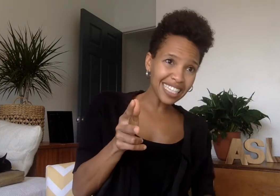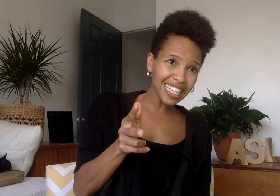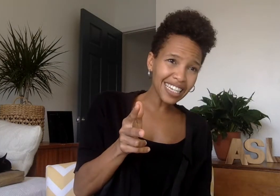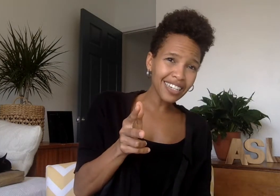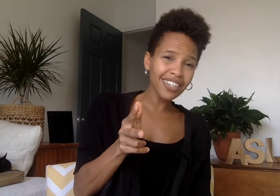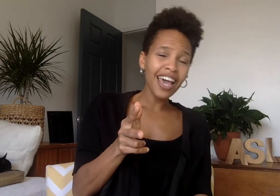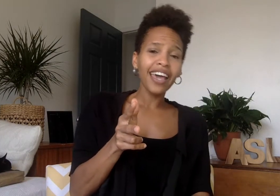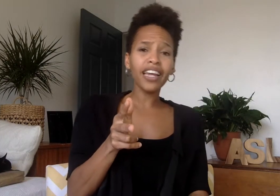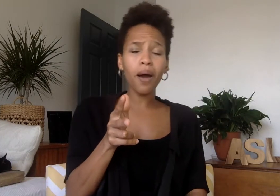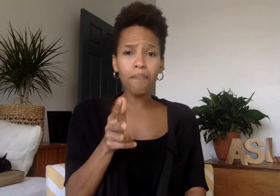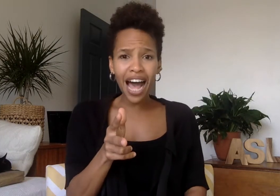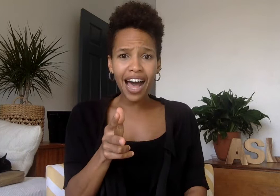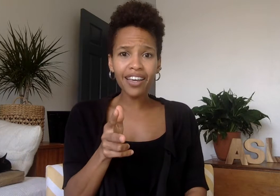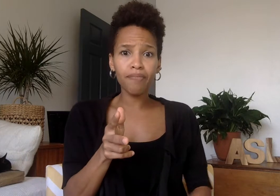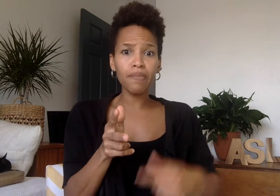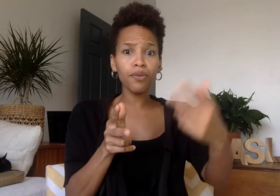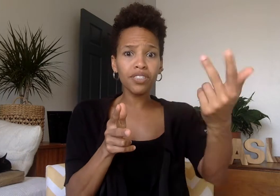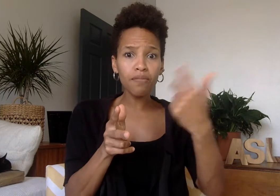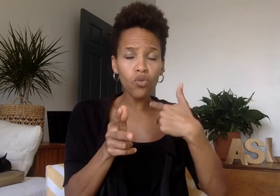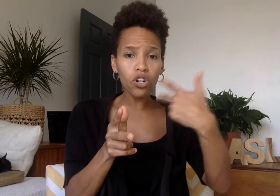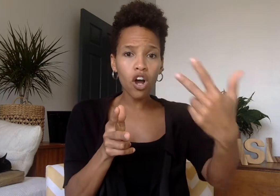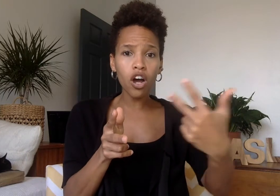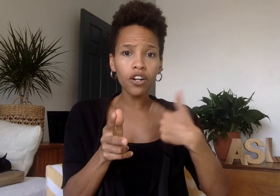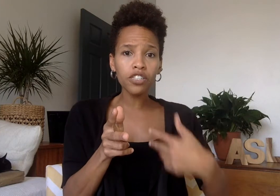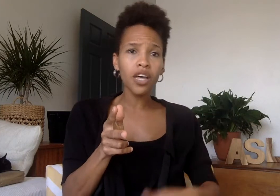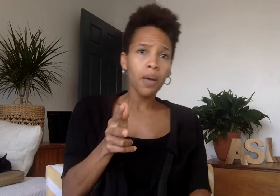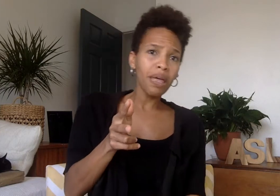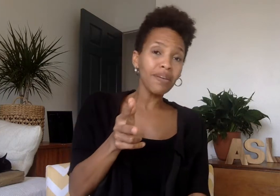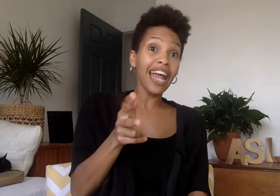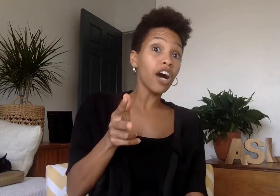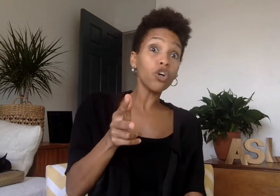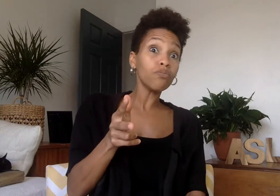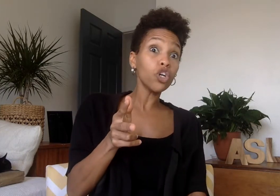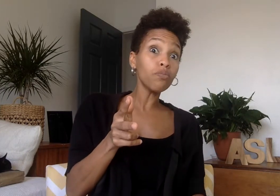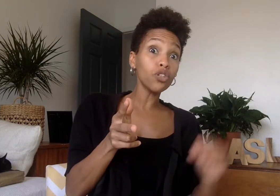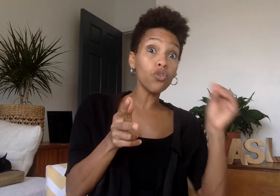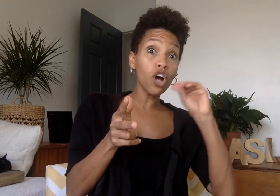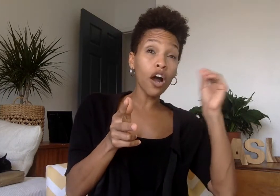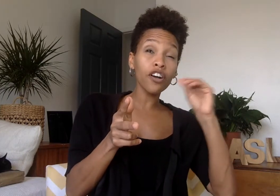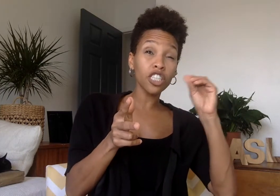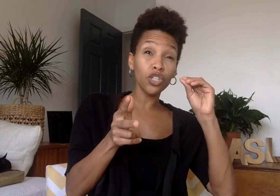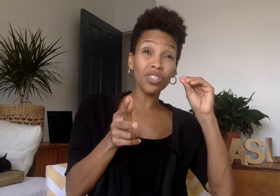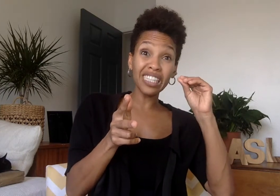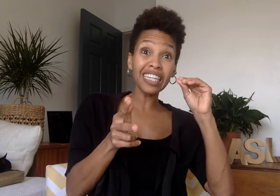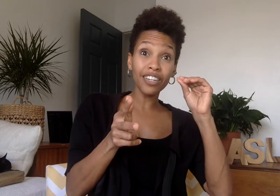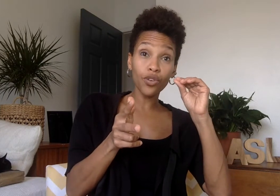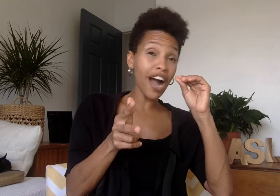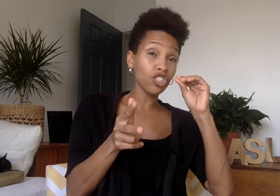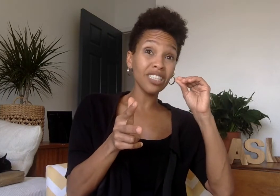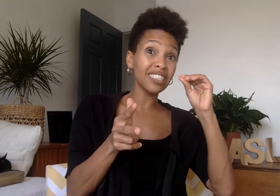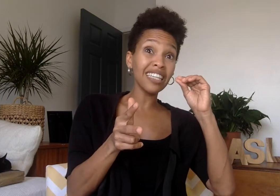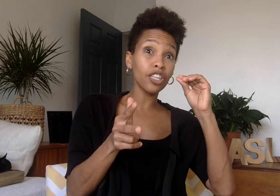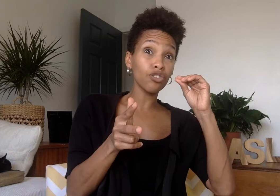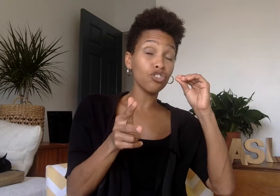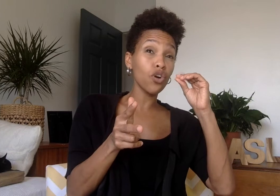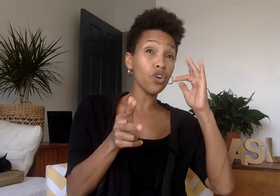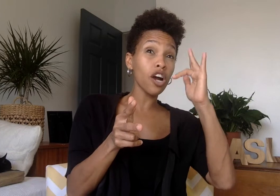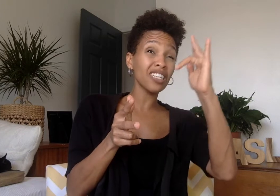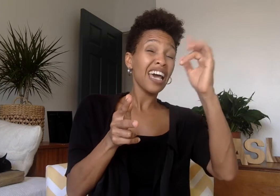see it and come back, and maybe you see more cars. Maybe now, nope, no cars, and you see it. You actually see that there's no cars